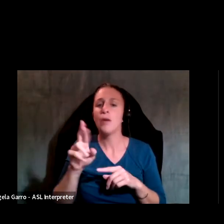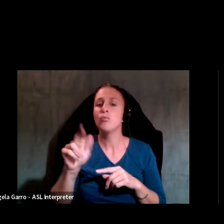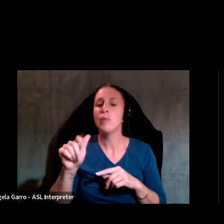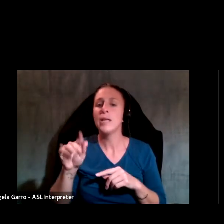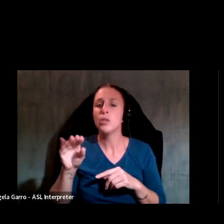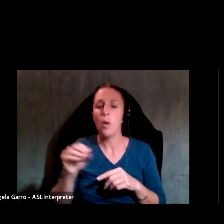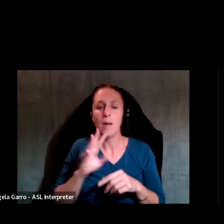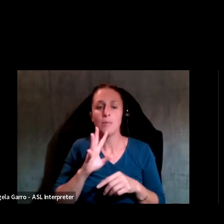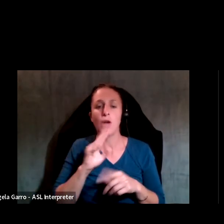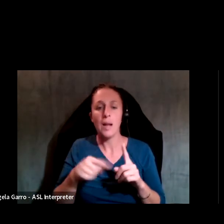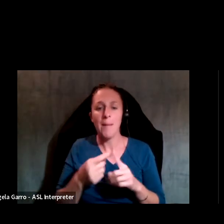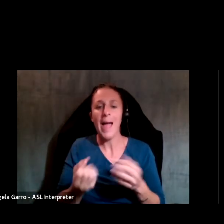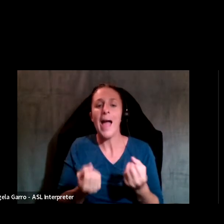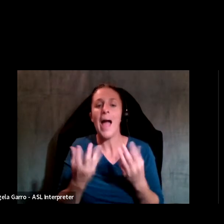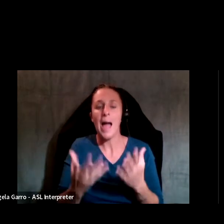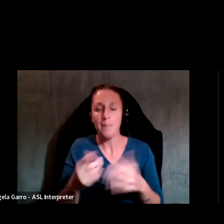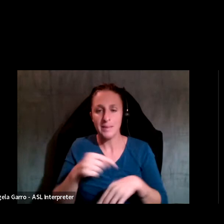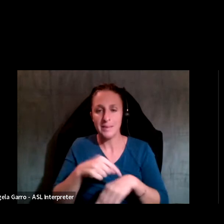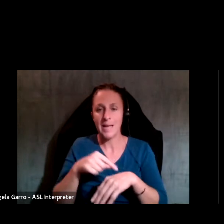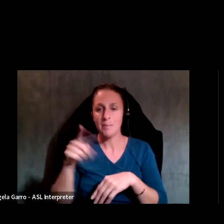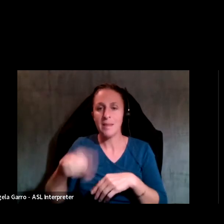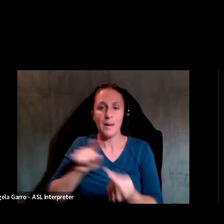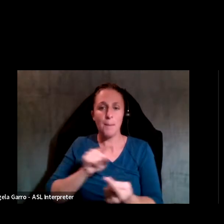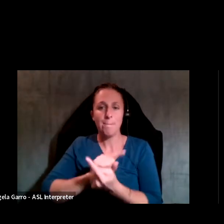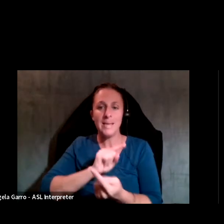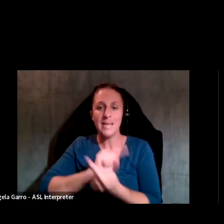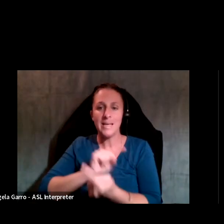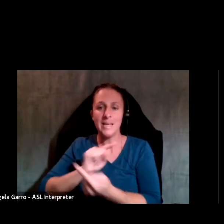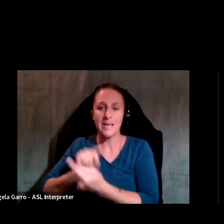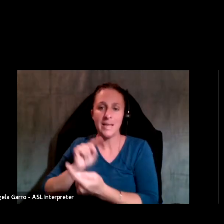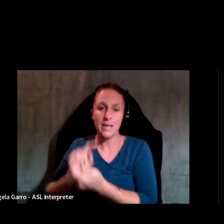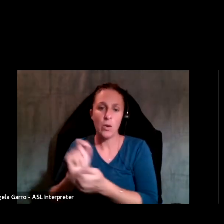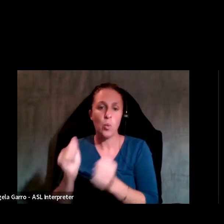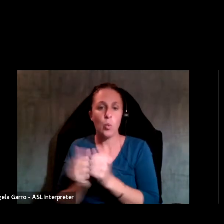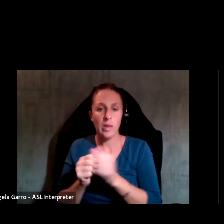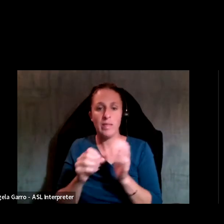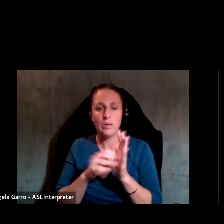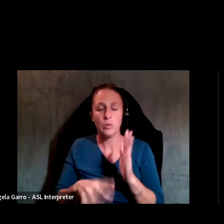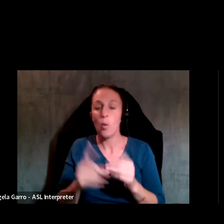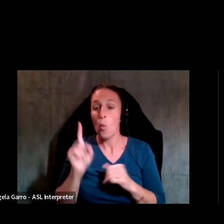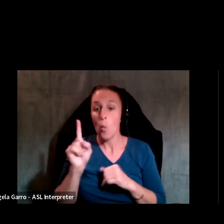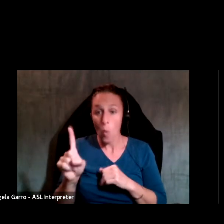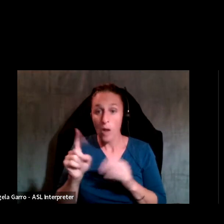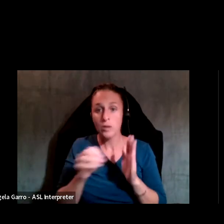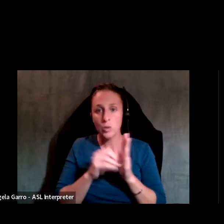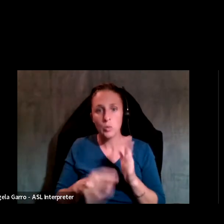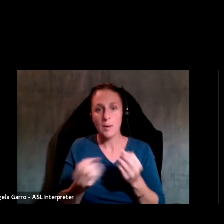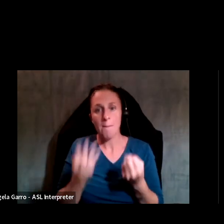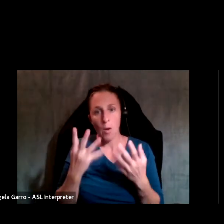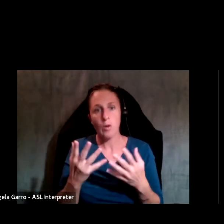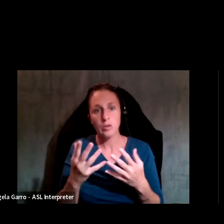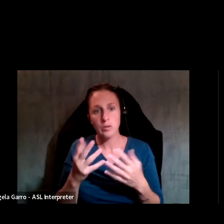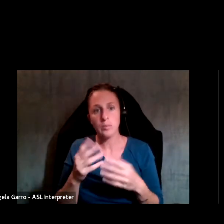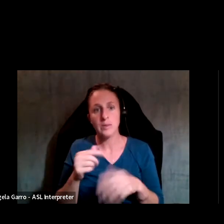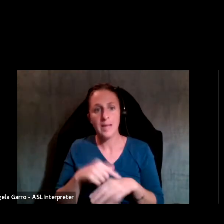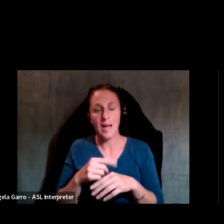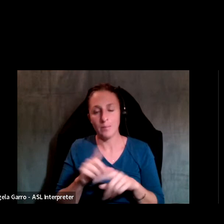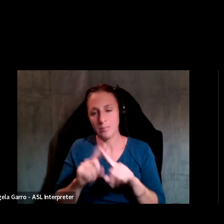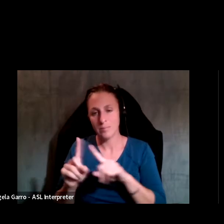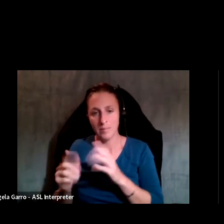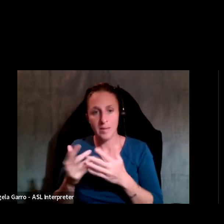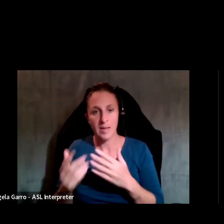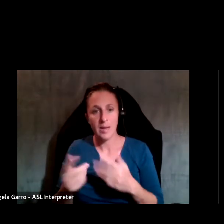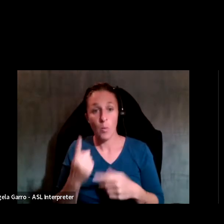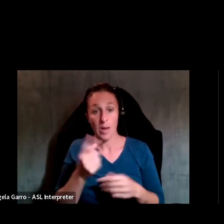how many times they're meeting with students. Yeah. And one student multiple times, all those kinds of things. Well, the interesting thing, and if I